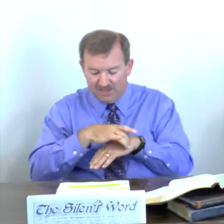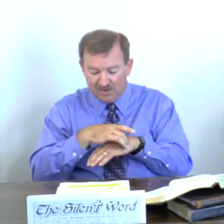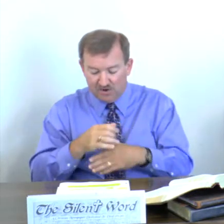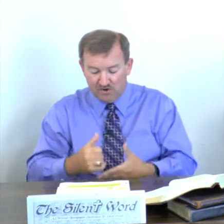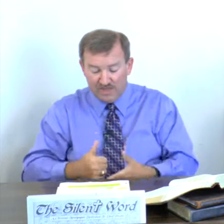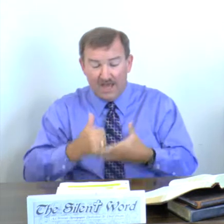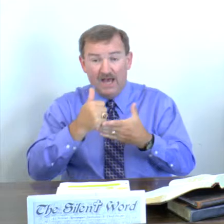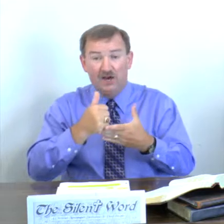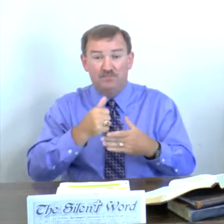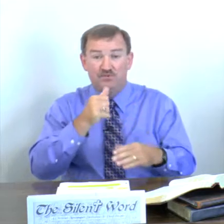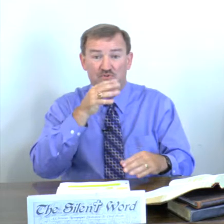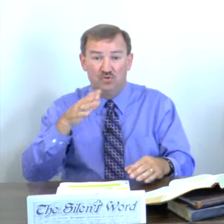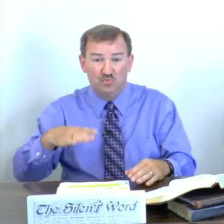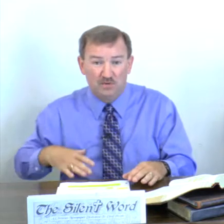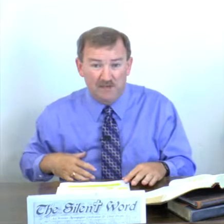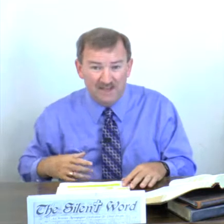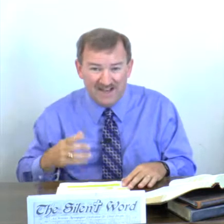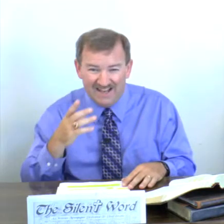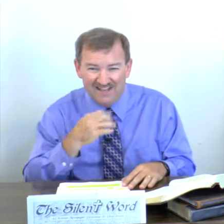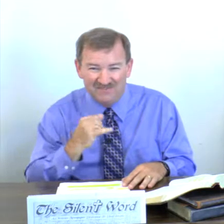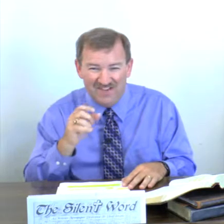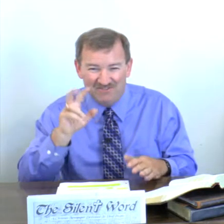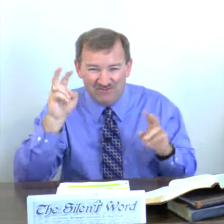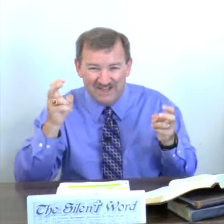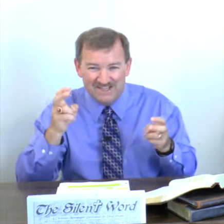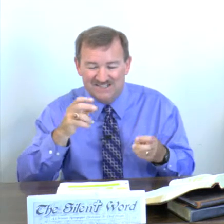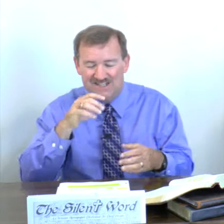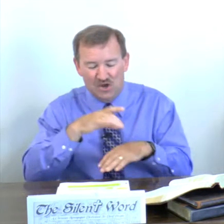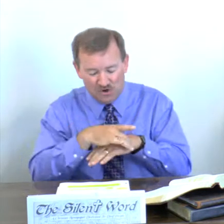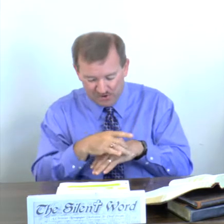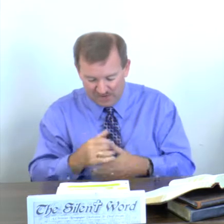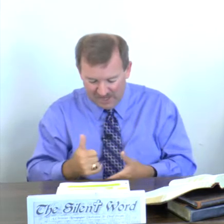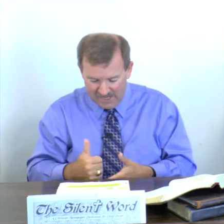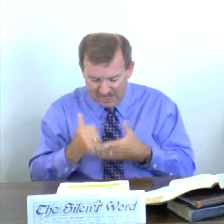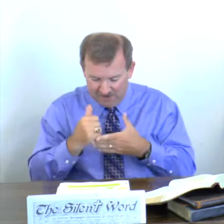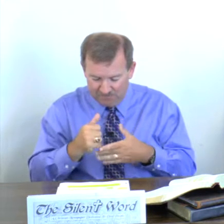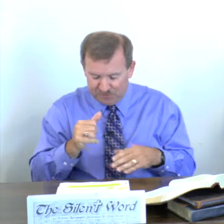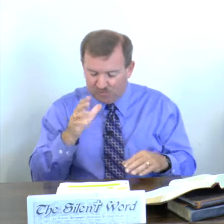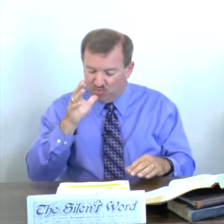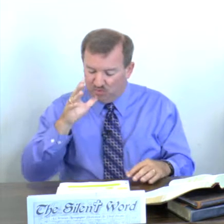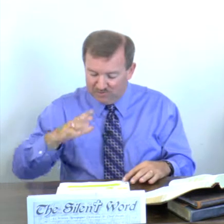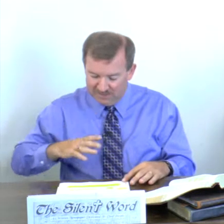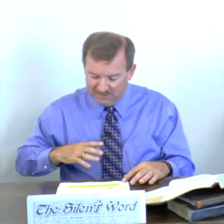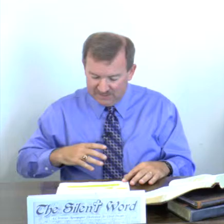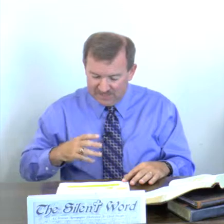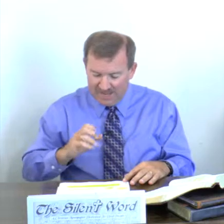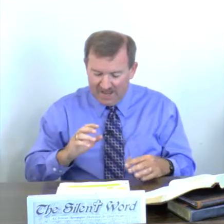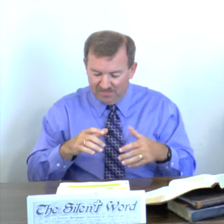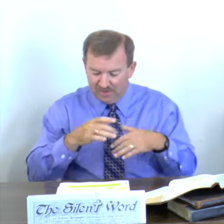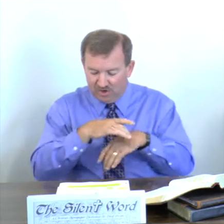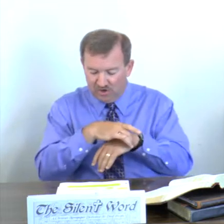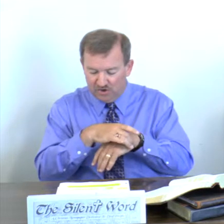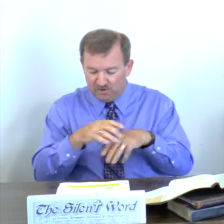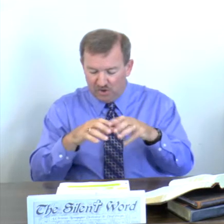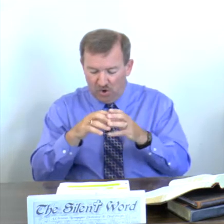the earth helped the woman." I love that phrase. "The earth helped the woman. And the earth